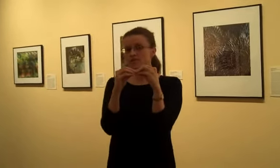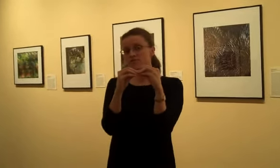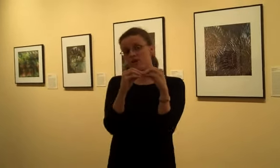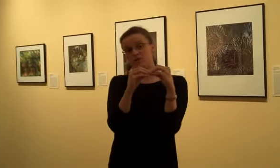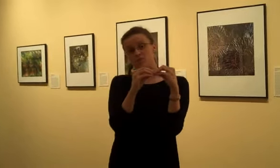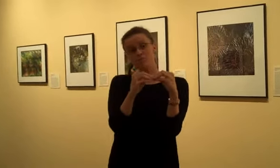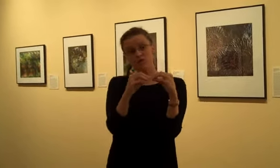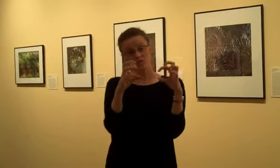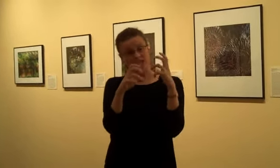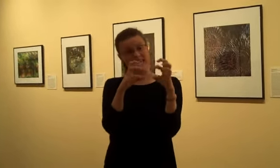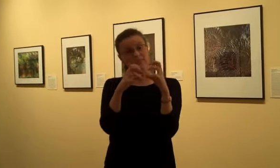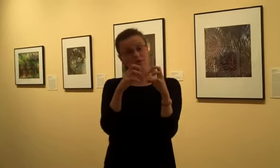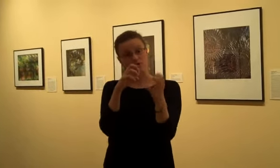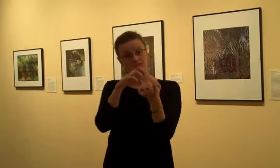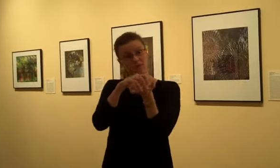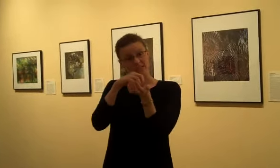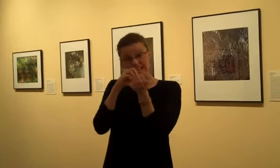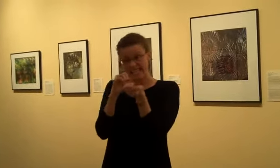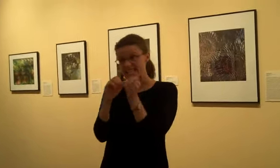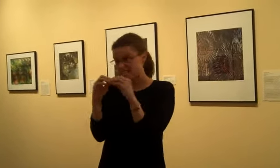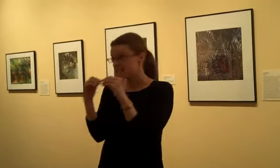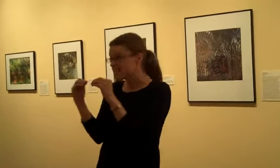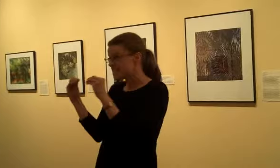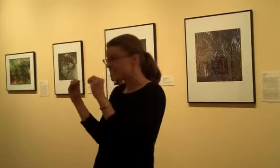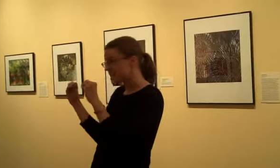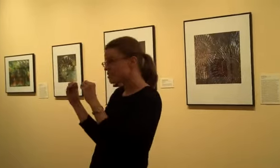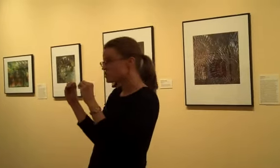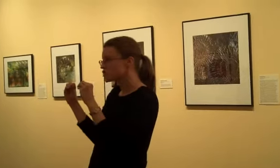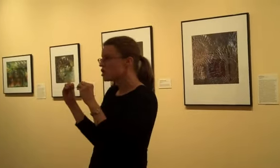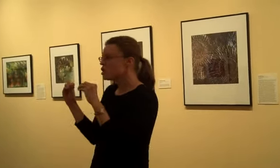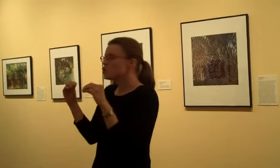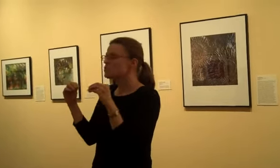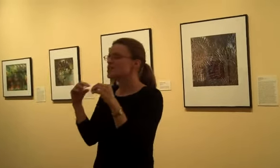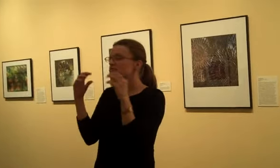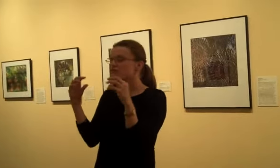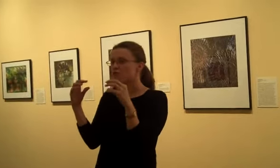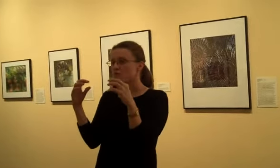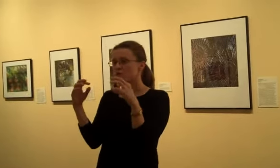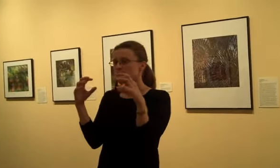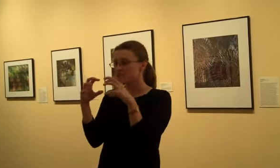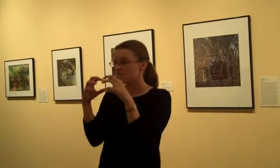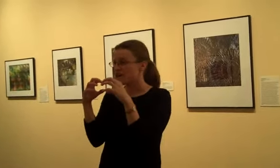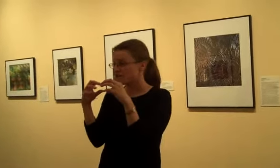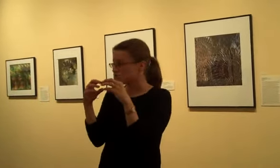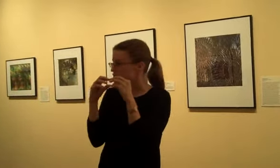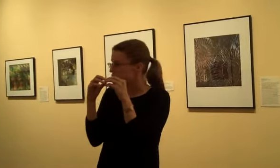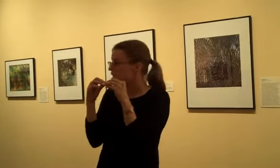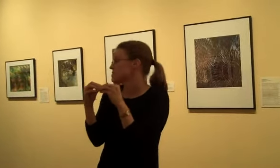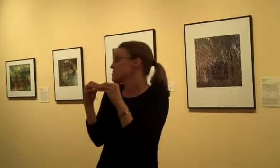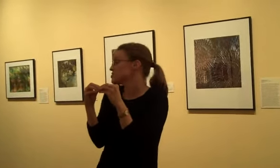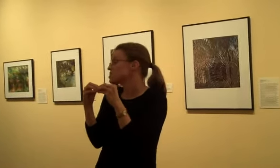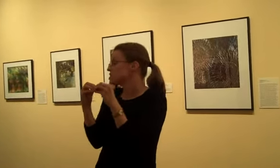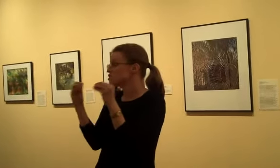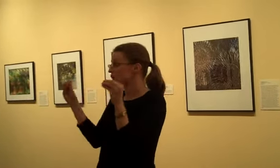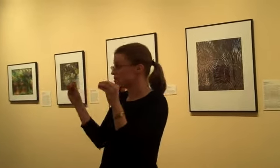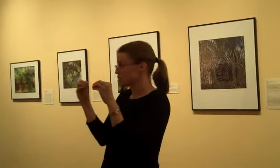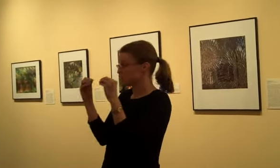the various minerals and chemicals that would then get stuck in these layers would then form these fossils. They would get, basically, these objects,